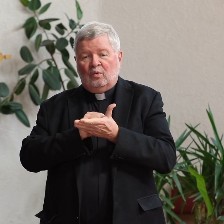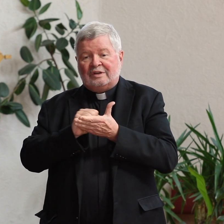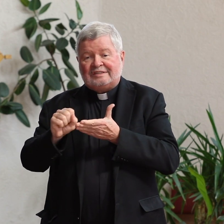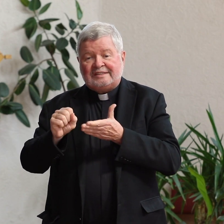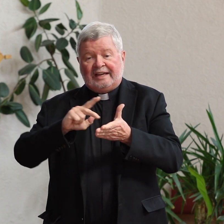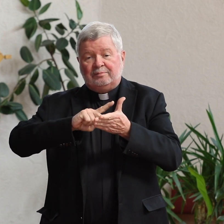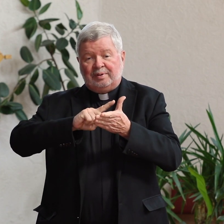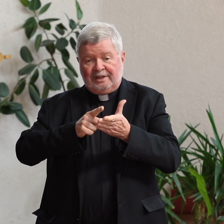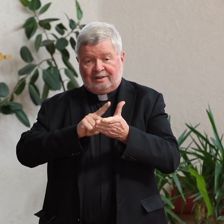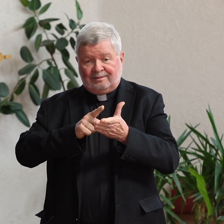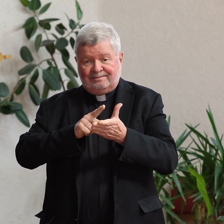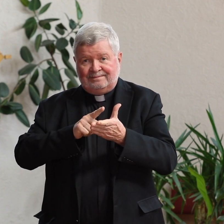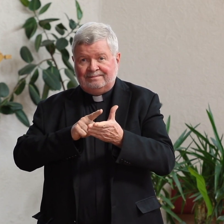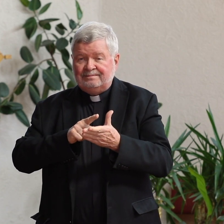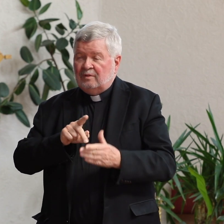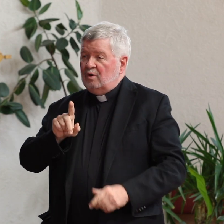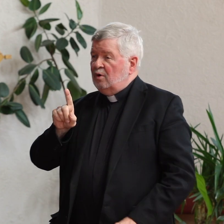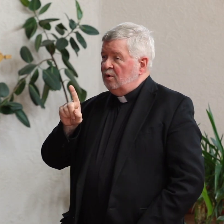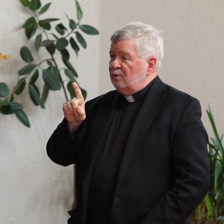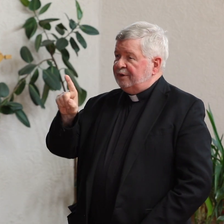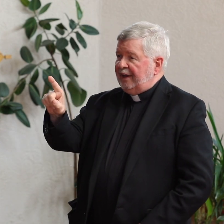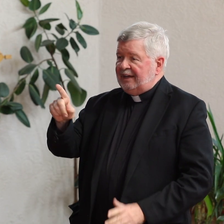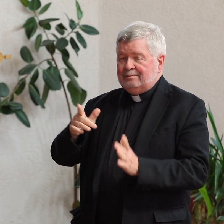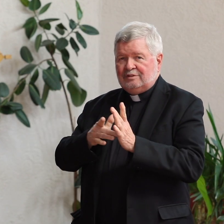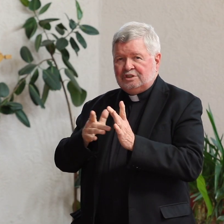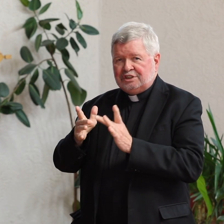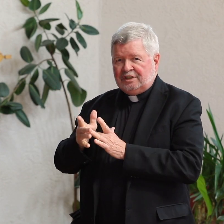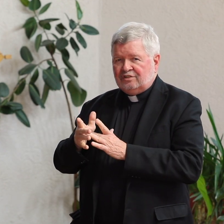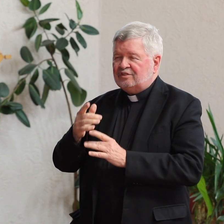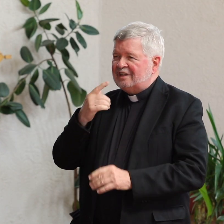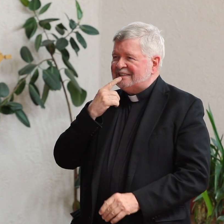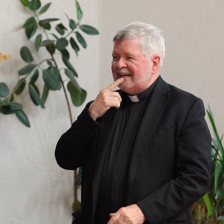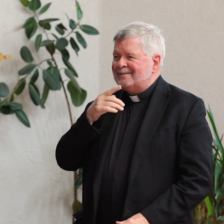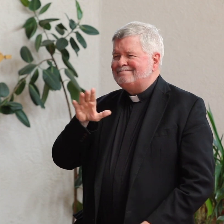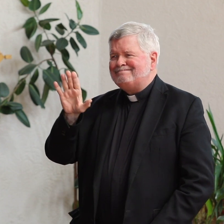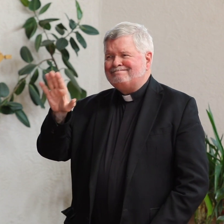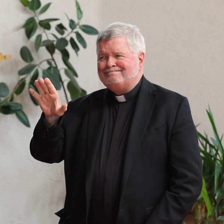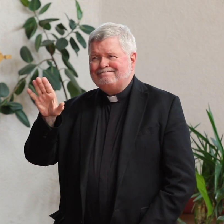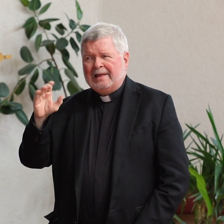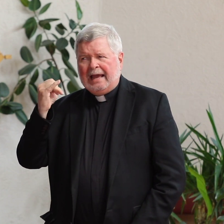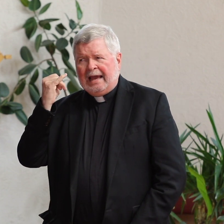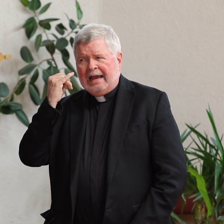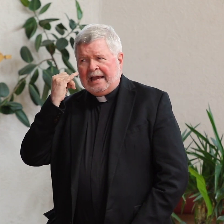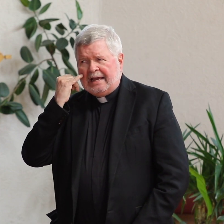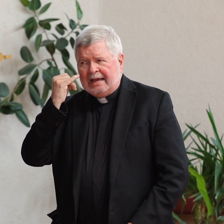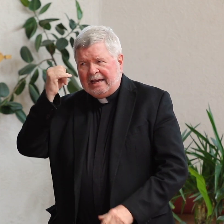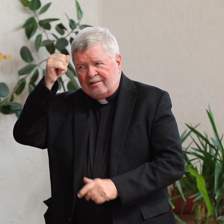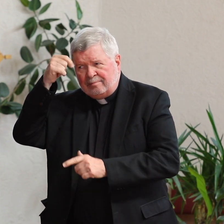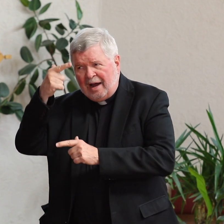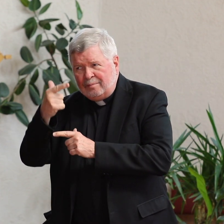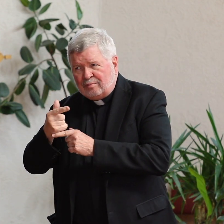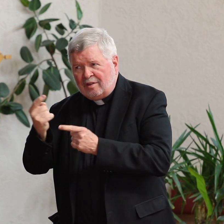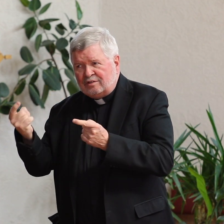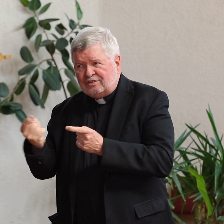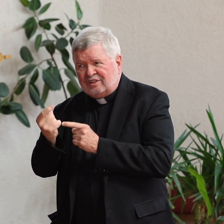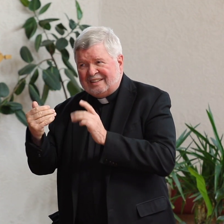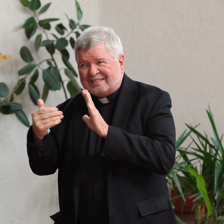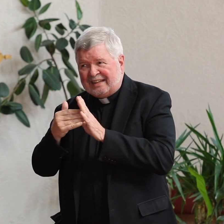was St. Peter, who came to Jesus and said, "If my brother sins